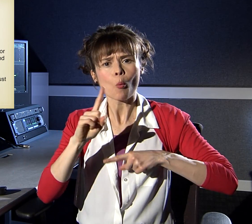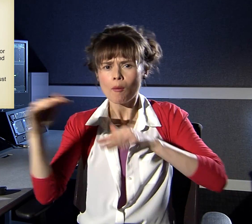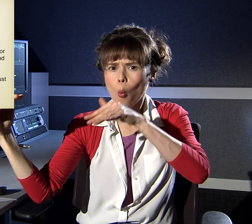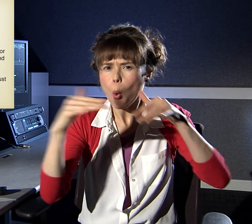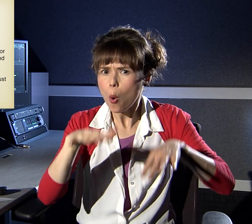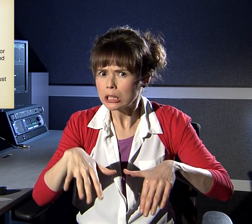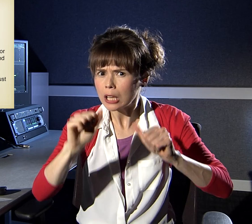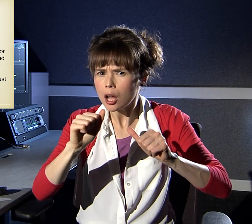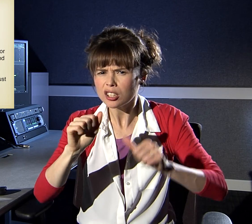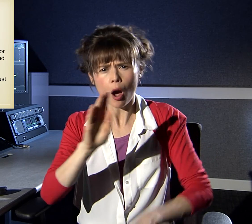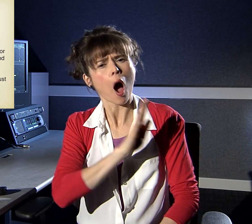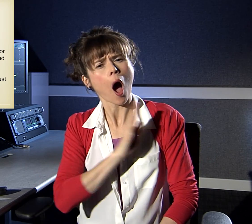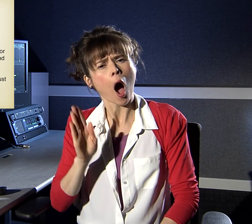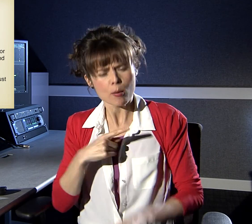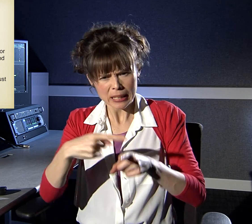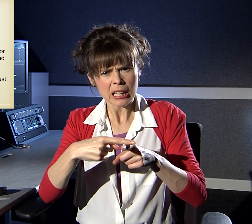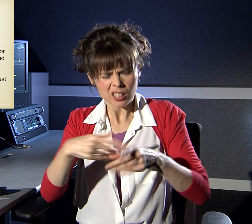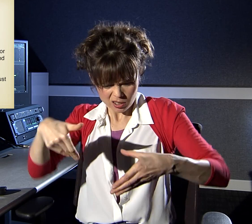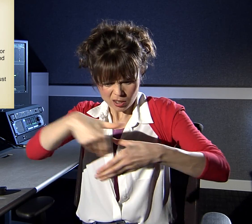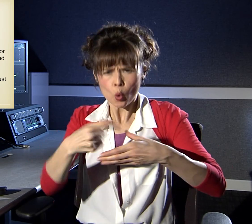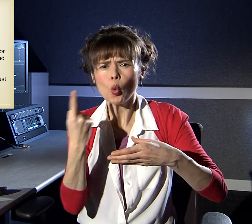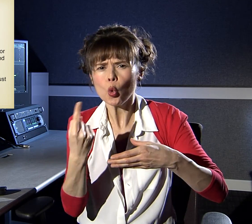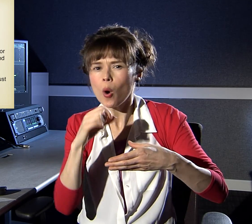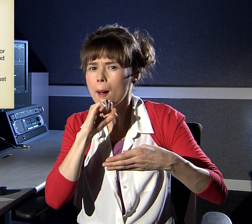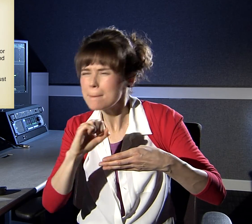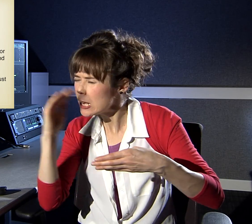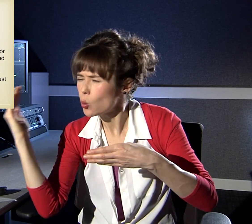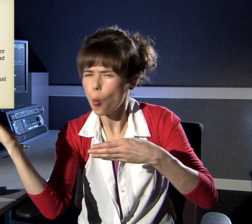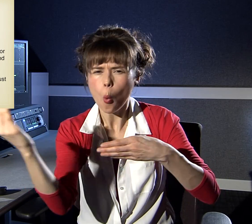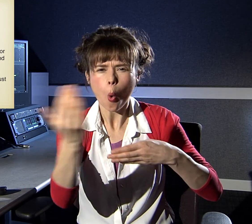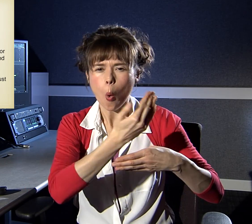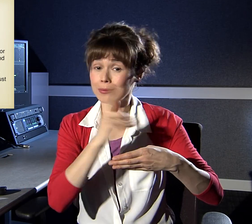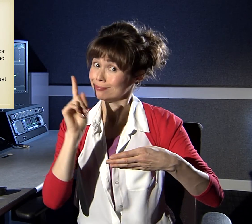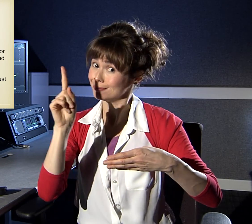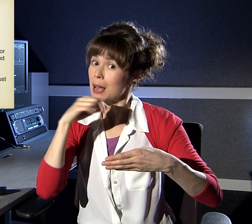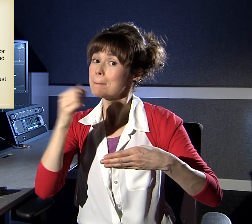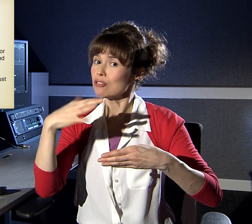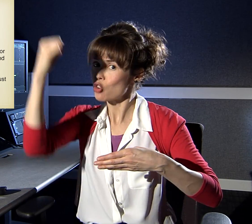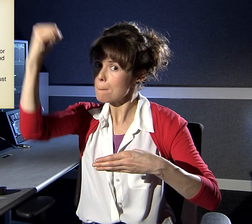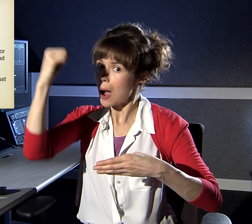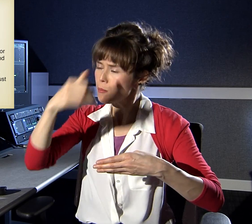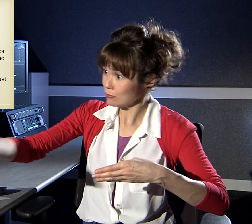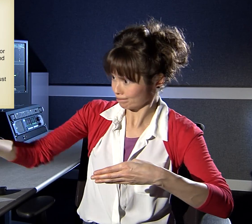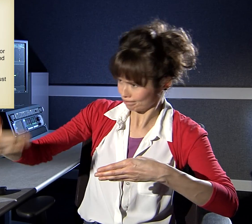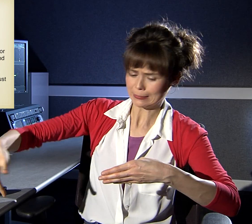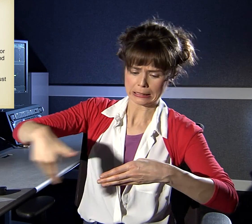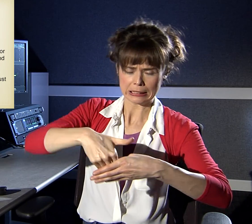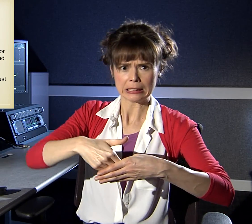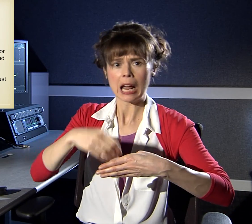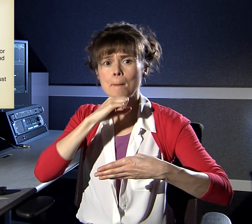So the people of England prepare for war with France, and even thieves and drunkards from London's